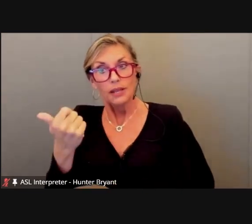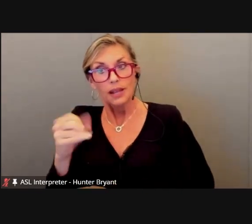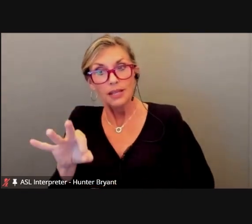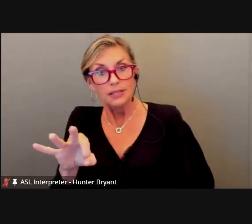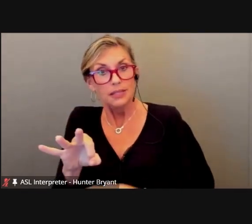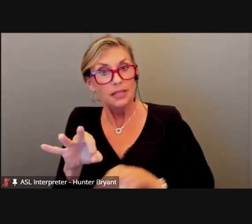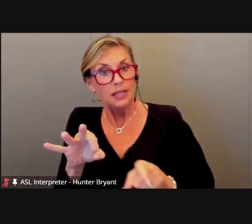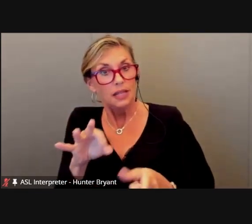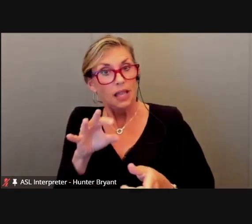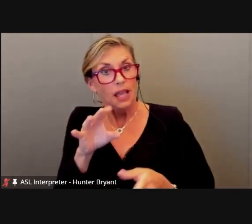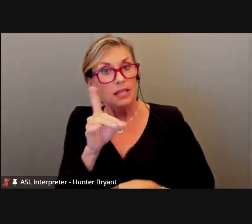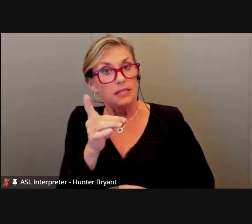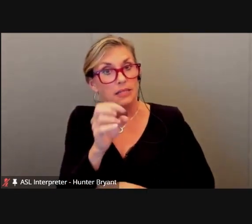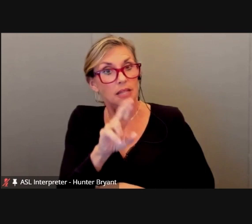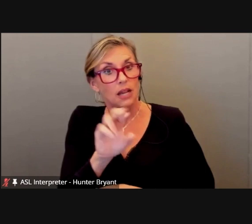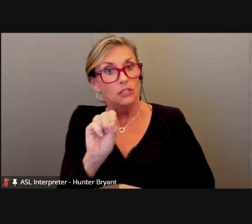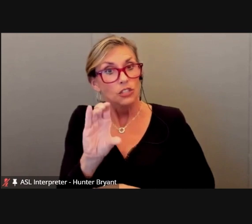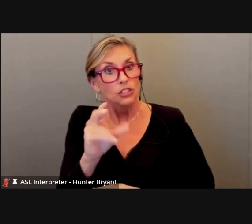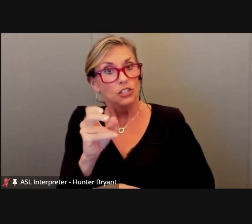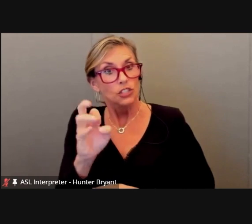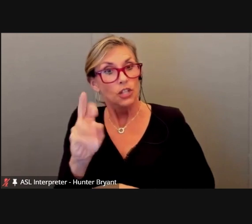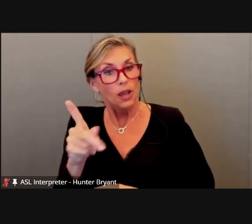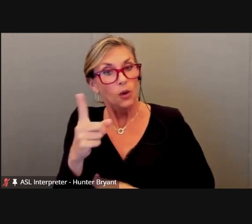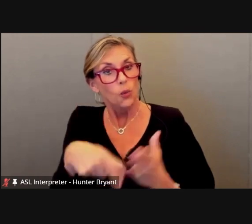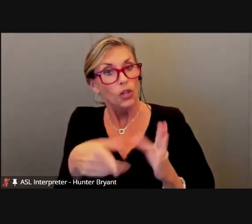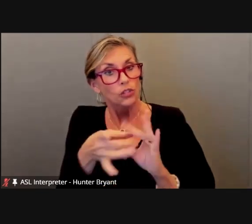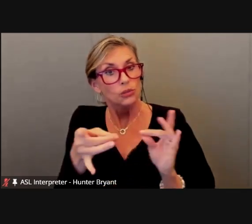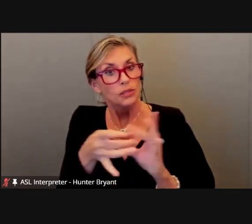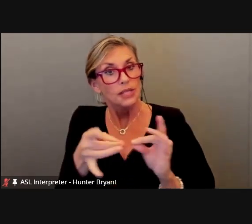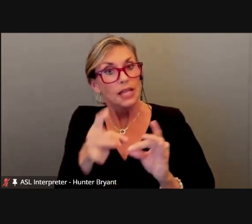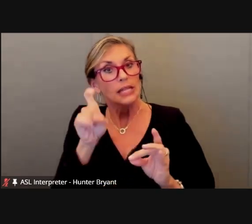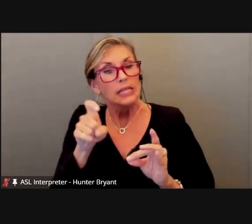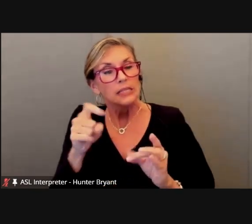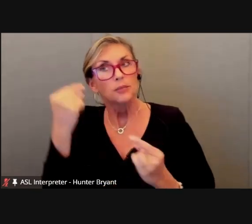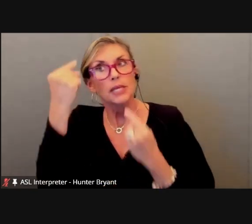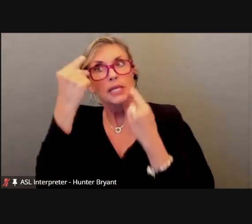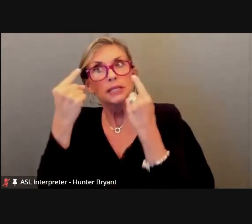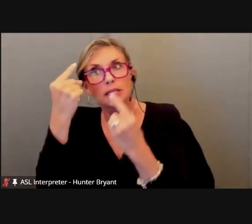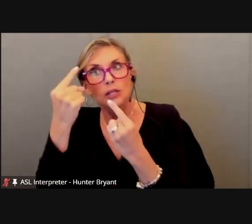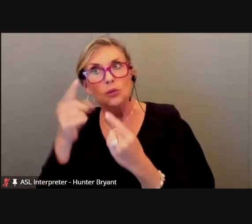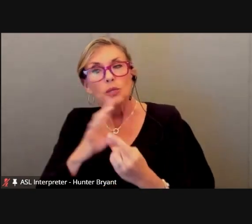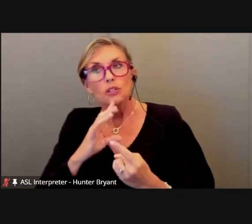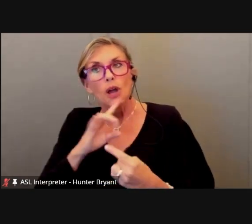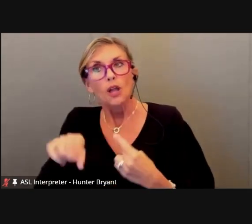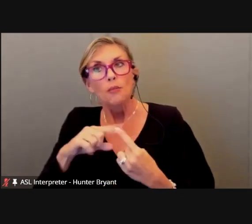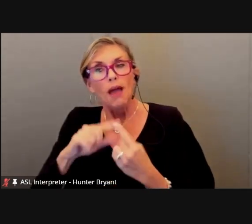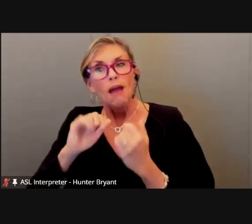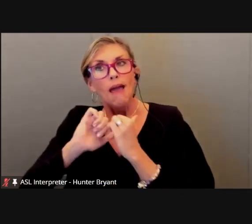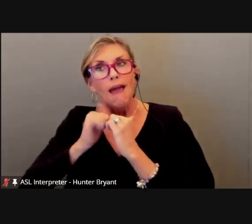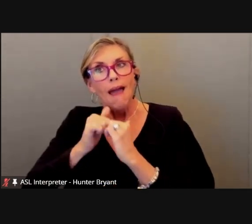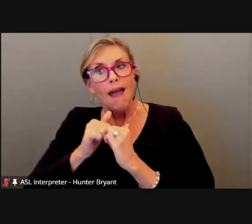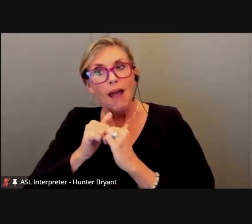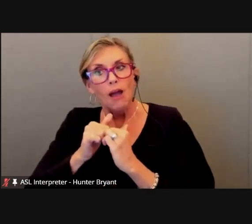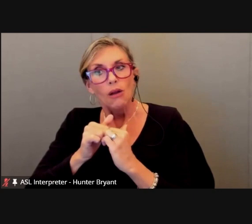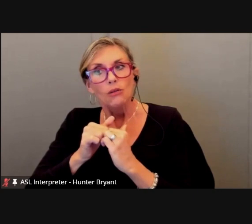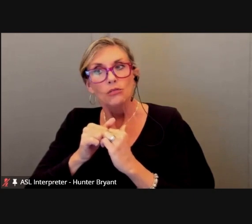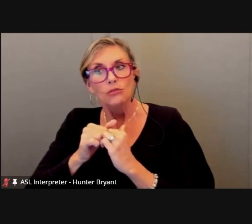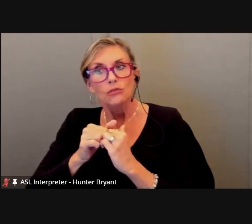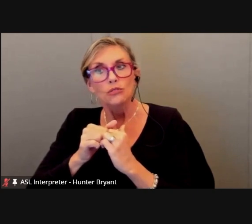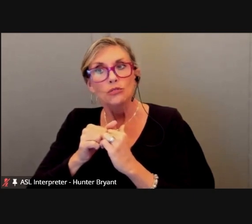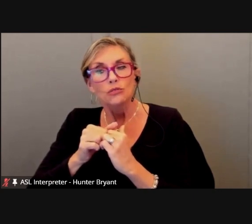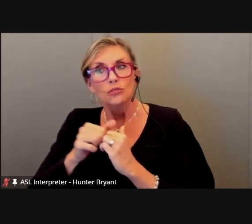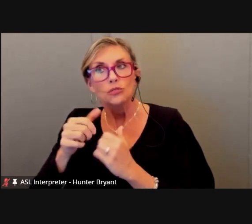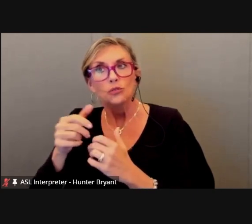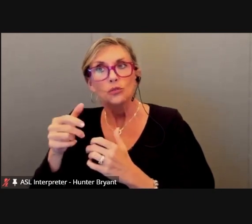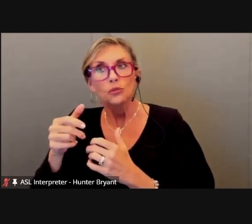needs to at least be considered when we talk about a way to bring others